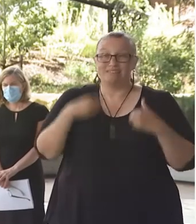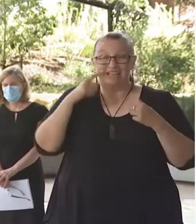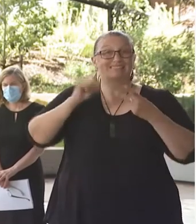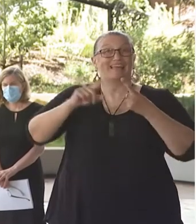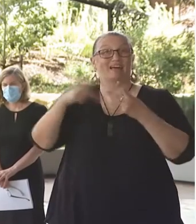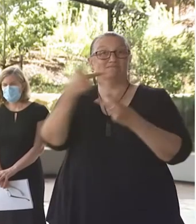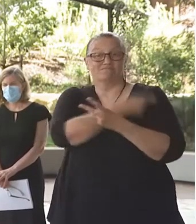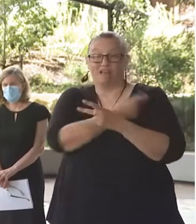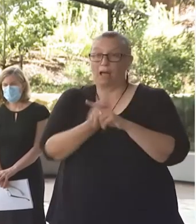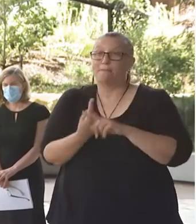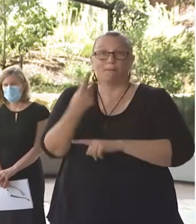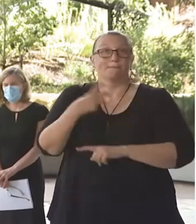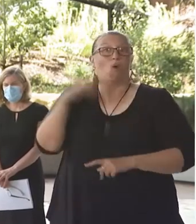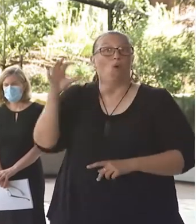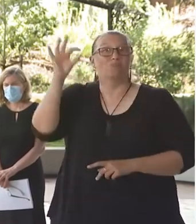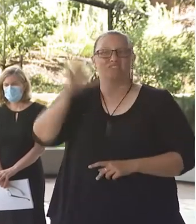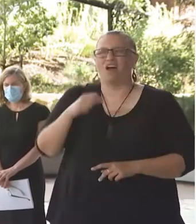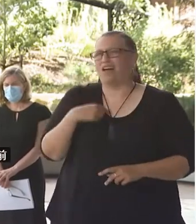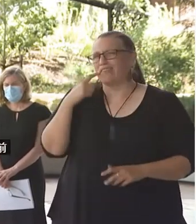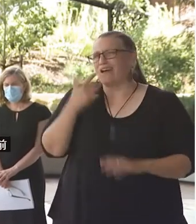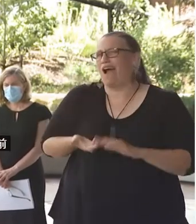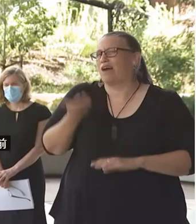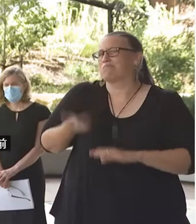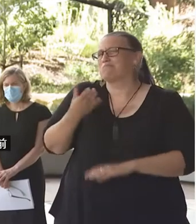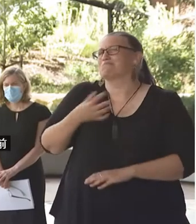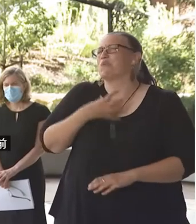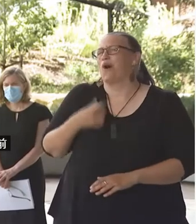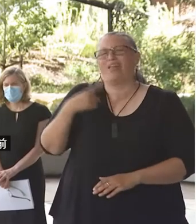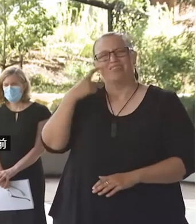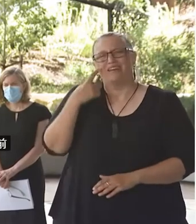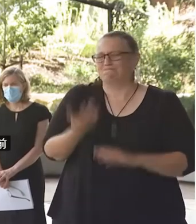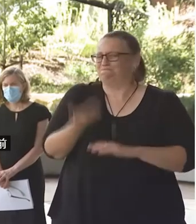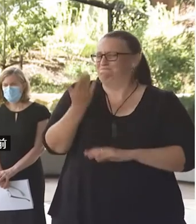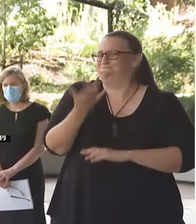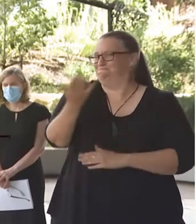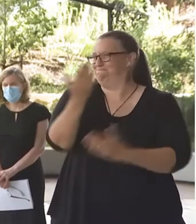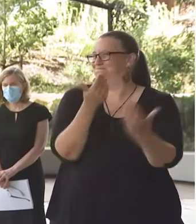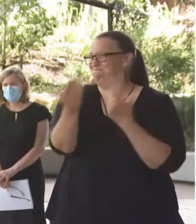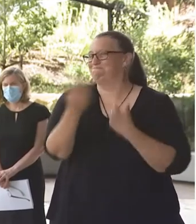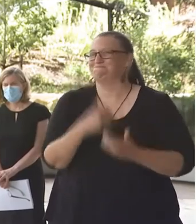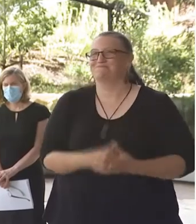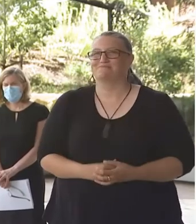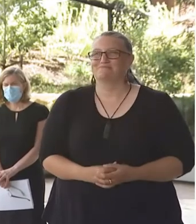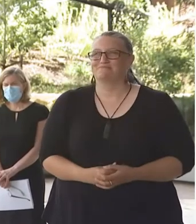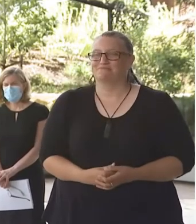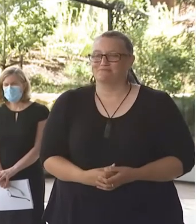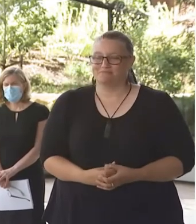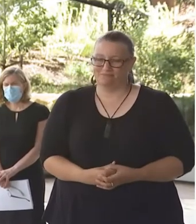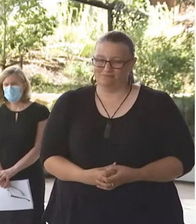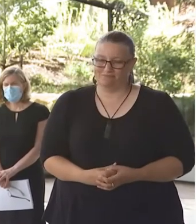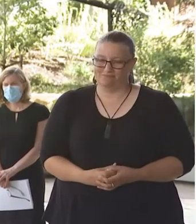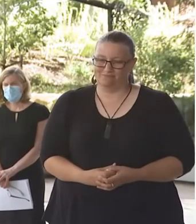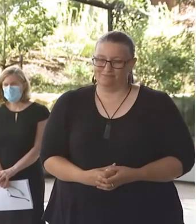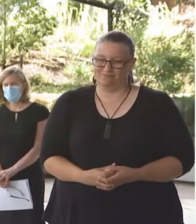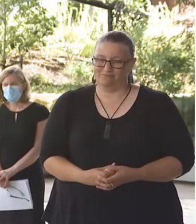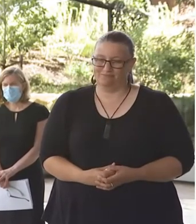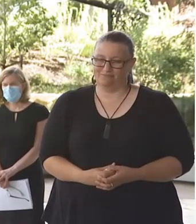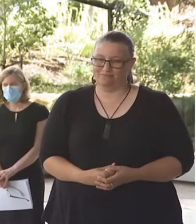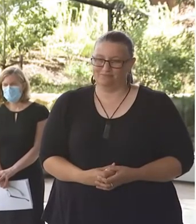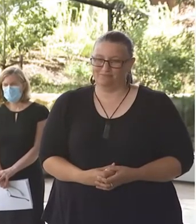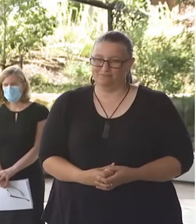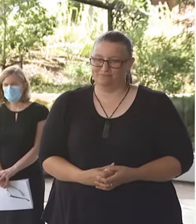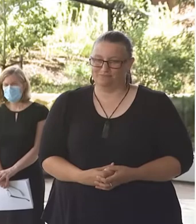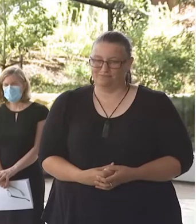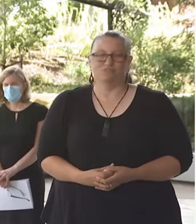increase. I think we can go even higher, and as we mentioned the other day, on a whole of population basis, we have a very